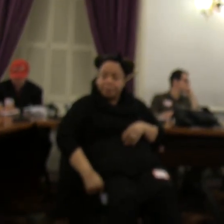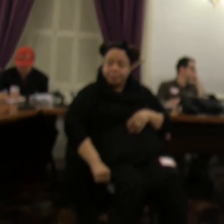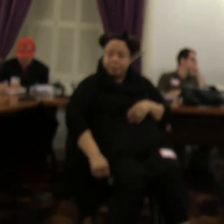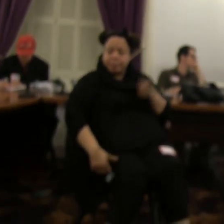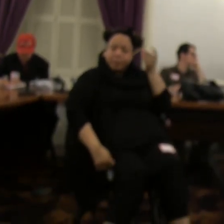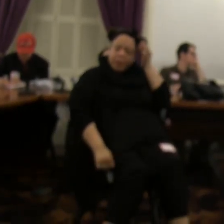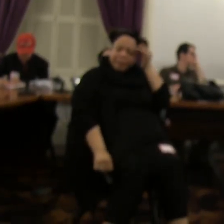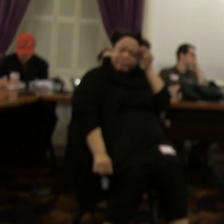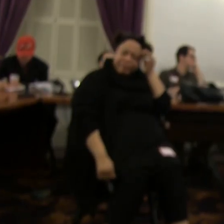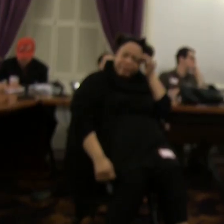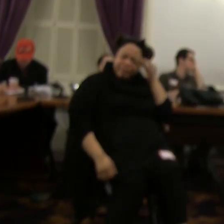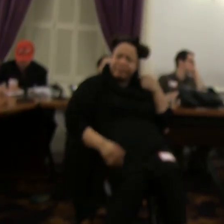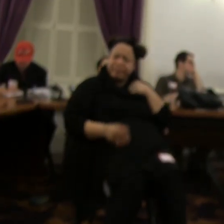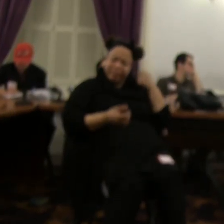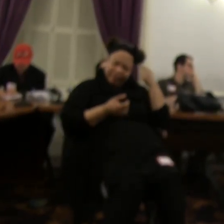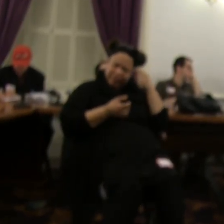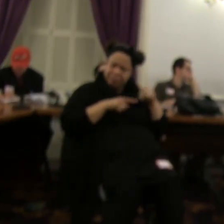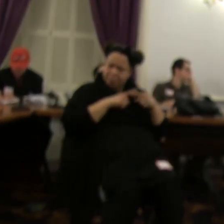Gary?